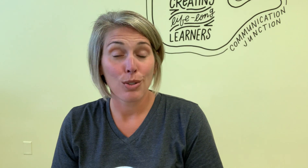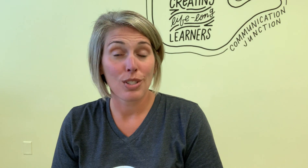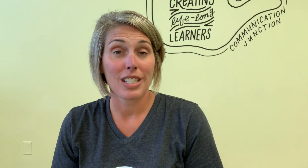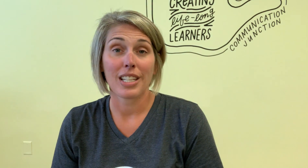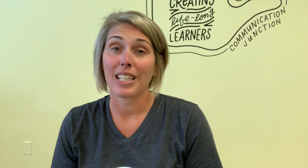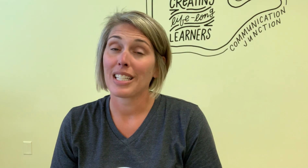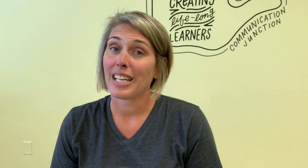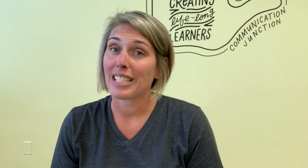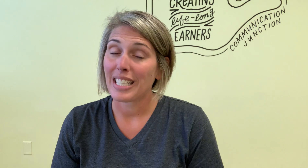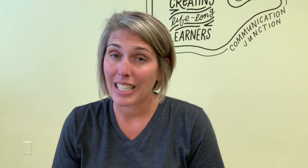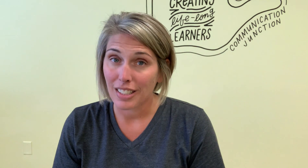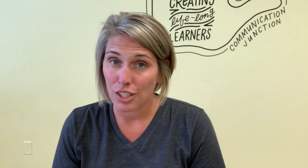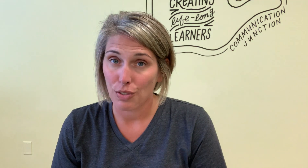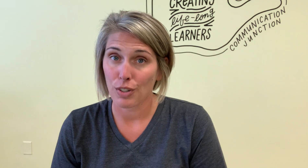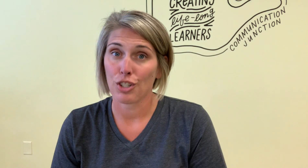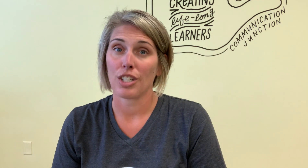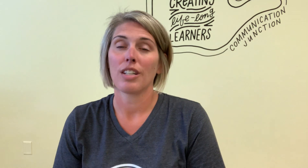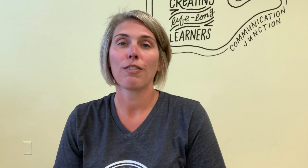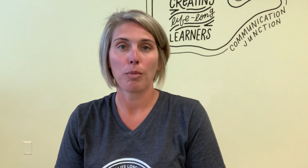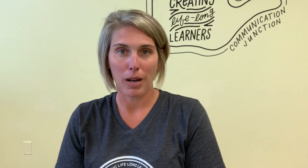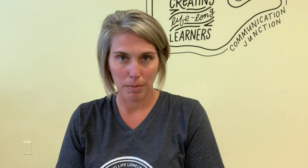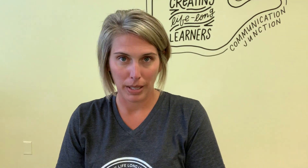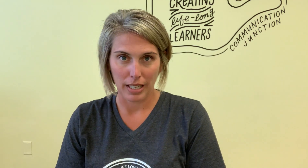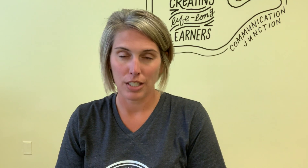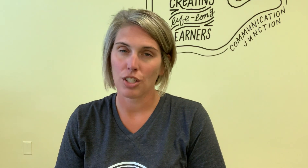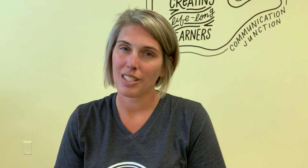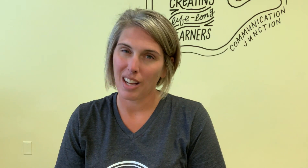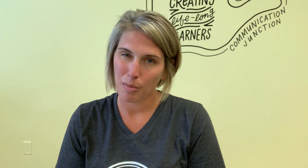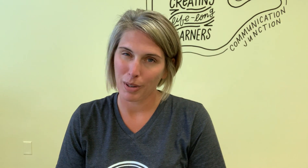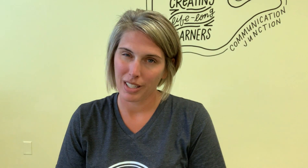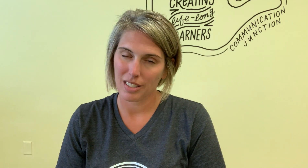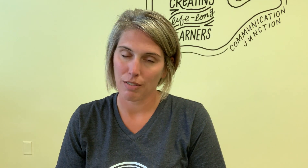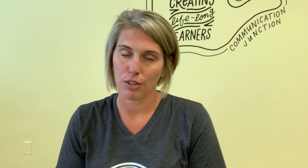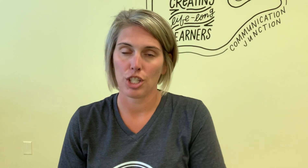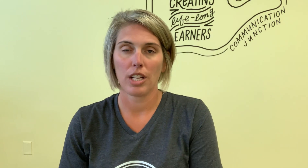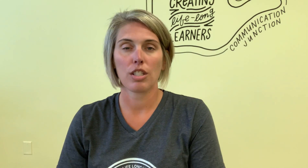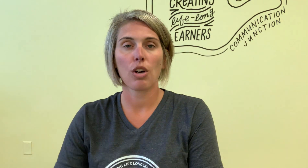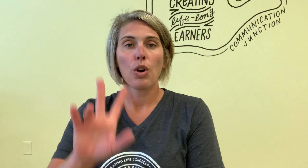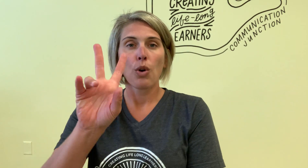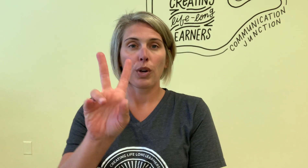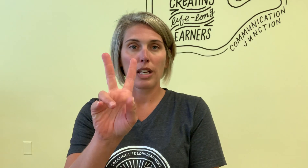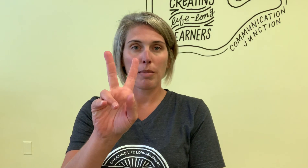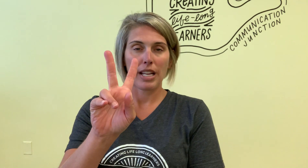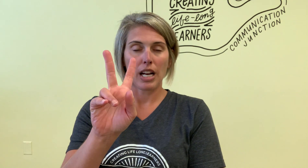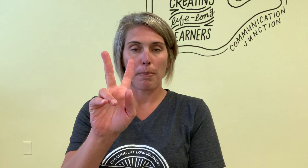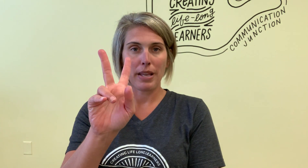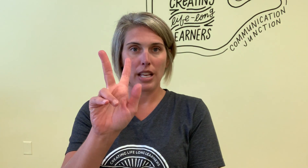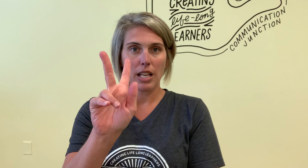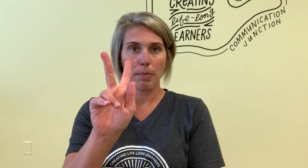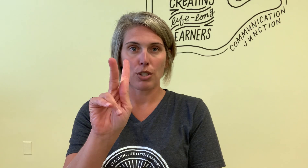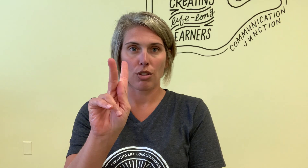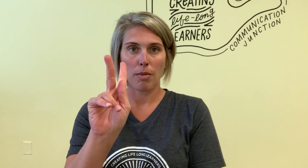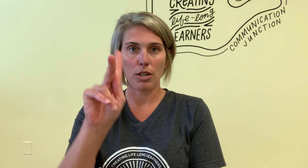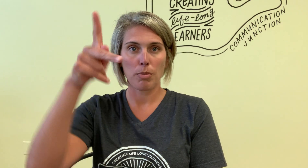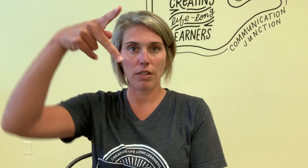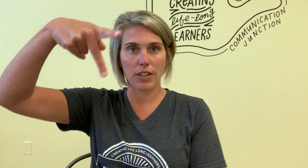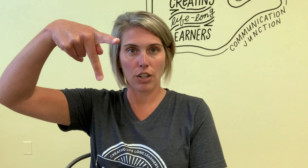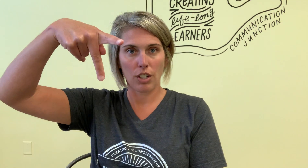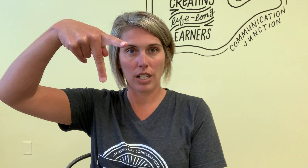the signed exact English version for pumpkin just to help our kids differentiate. So we're gonna make a P, put your thumb on your middle finger, turn